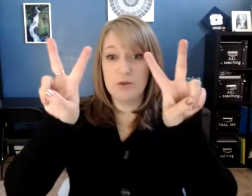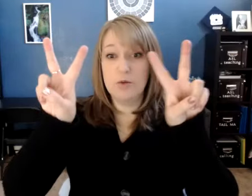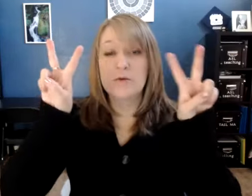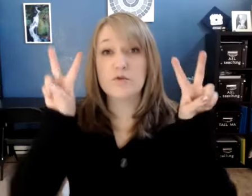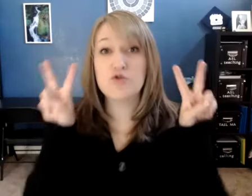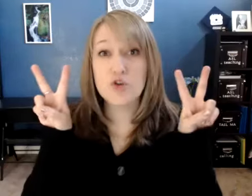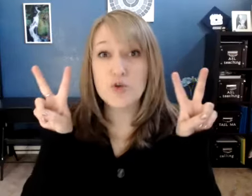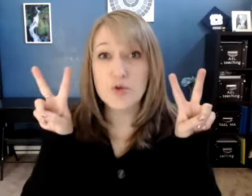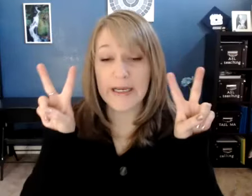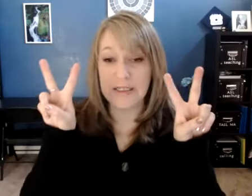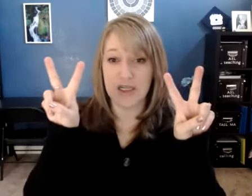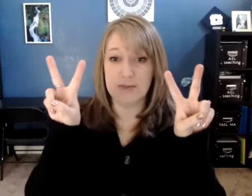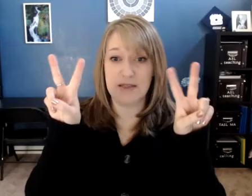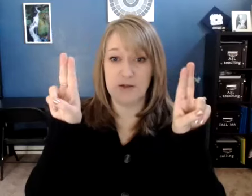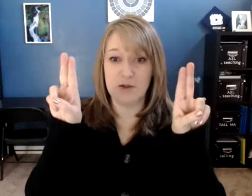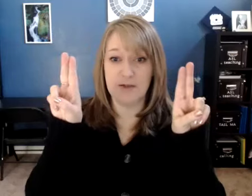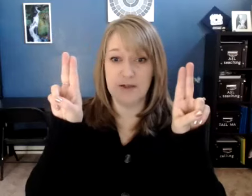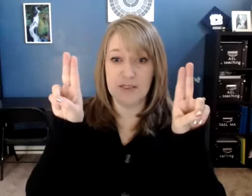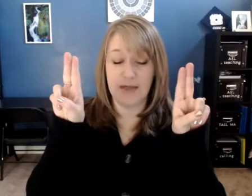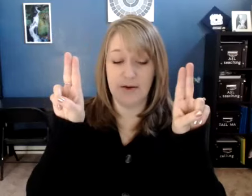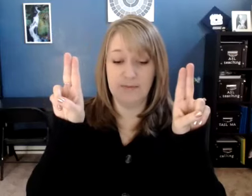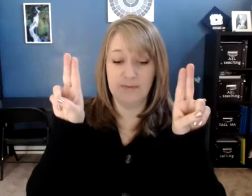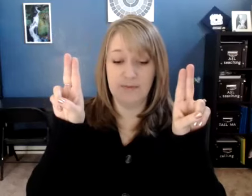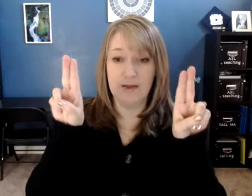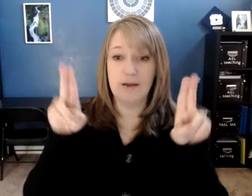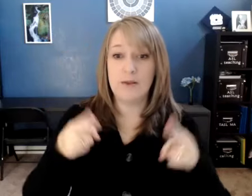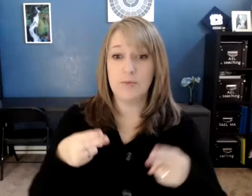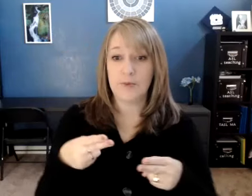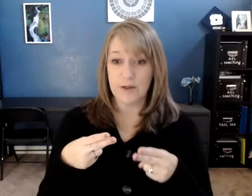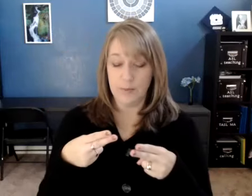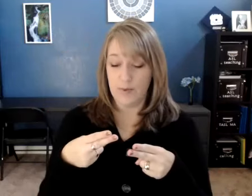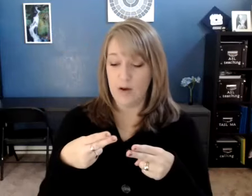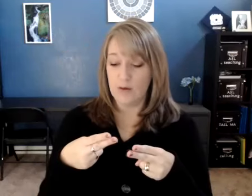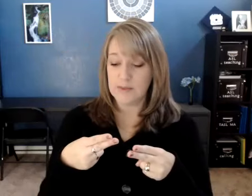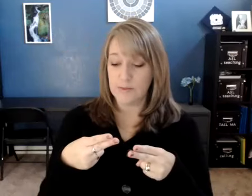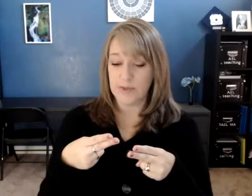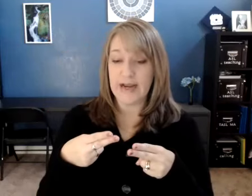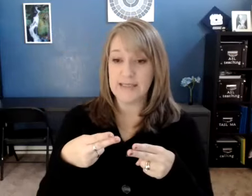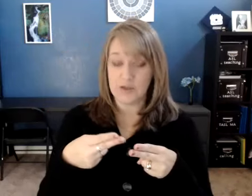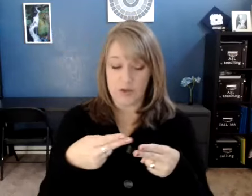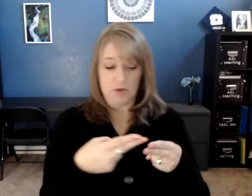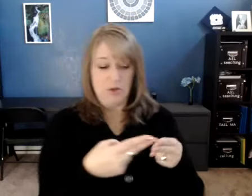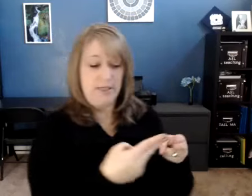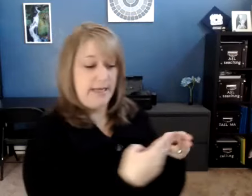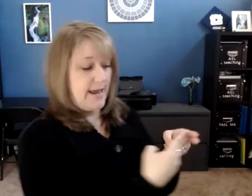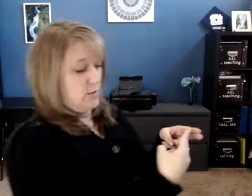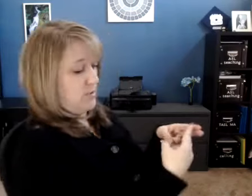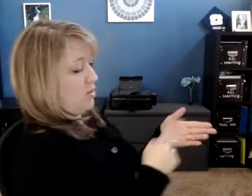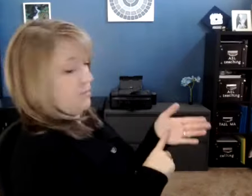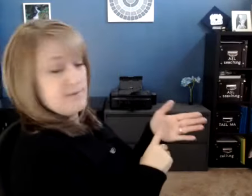two hand shapes and then close your fingers together. Then bring your hands down so you're looking at your palms.